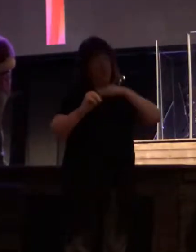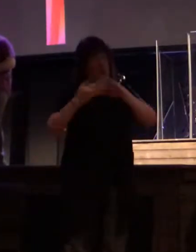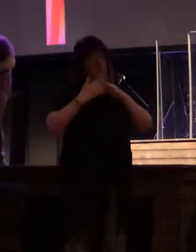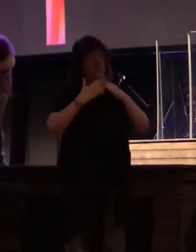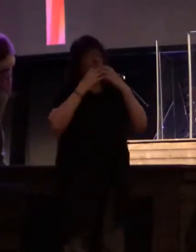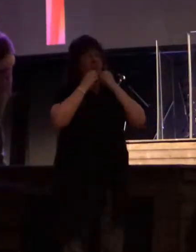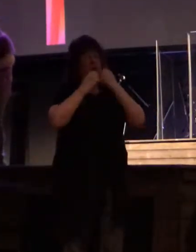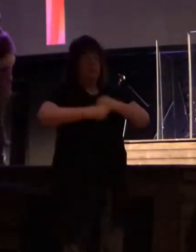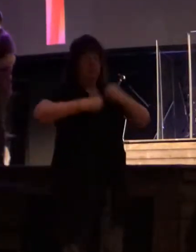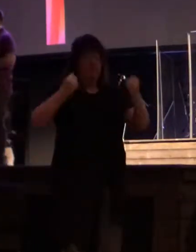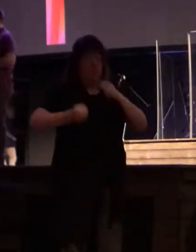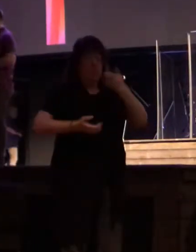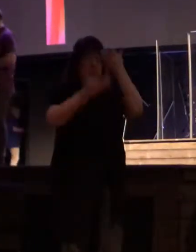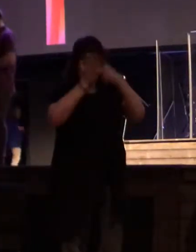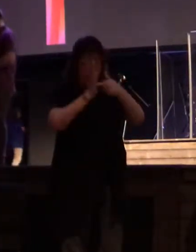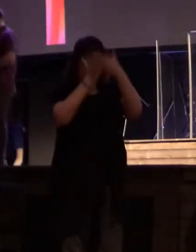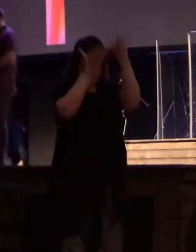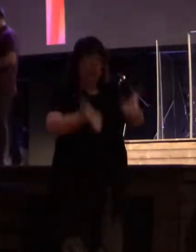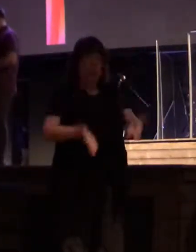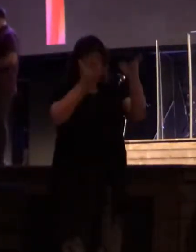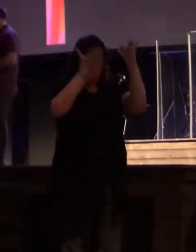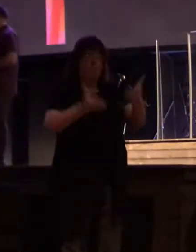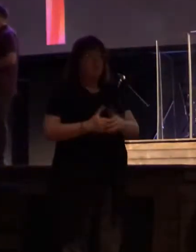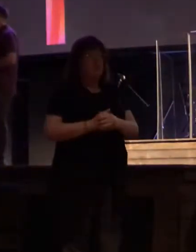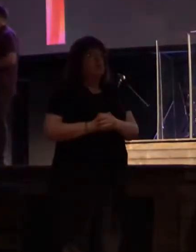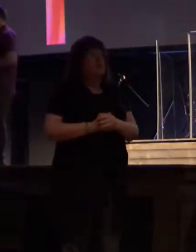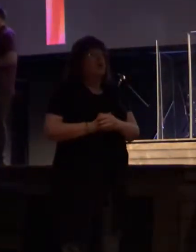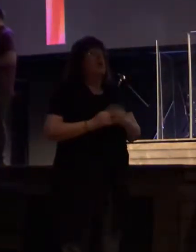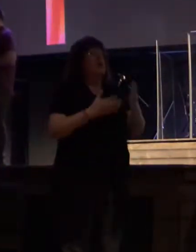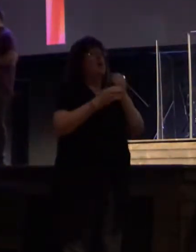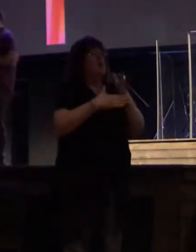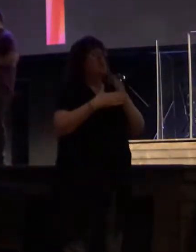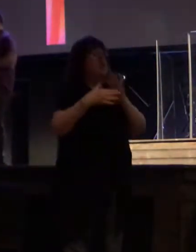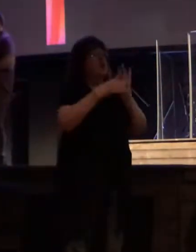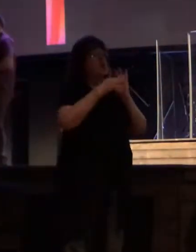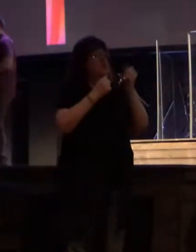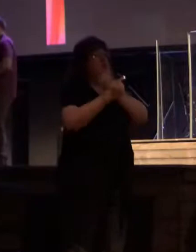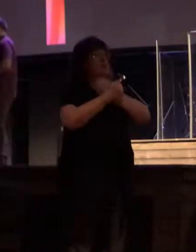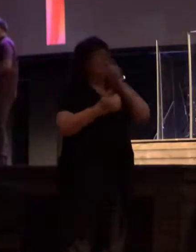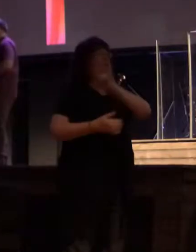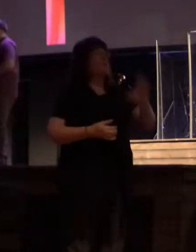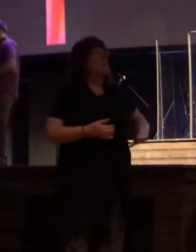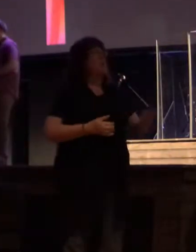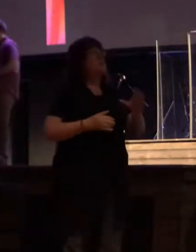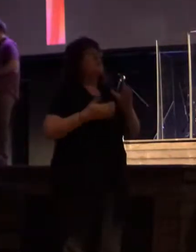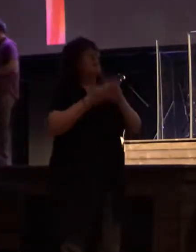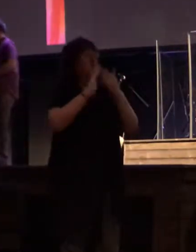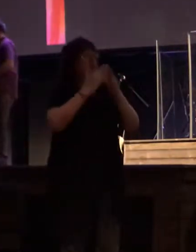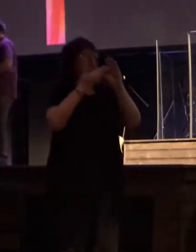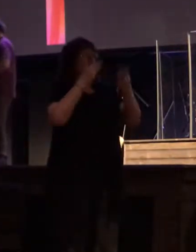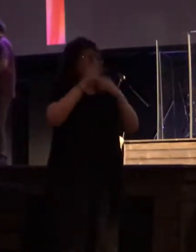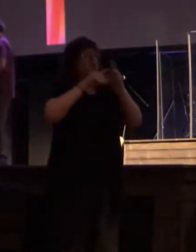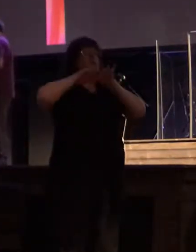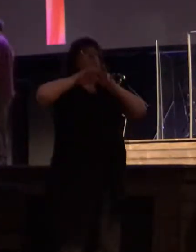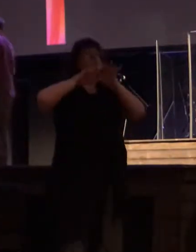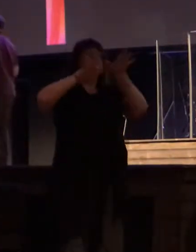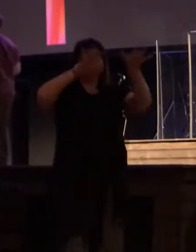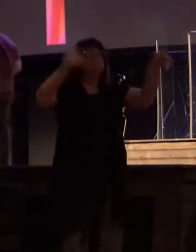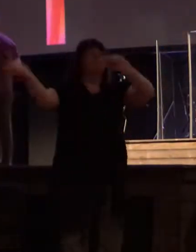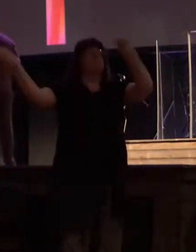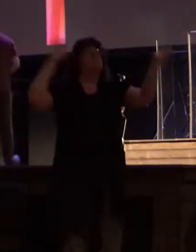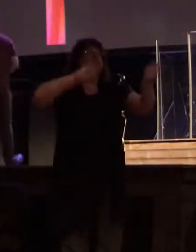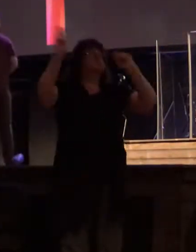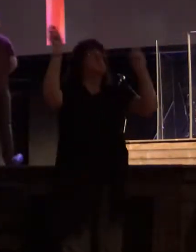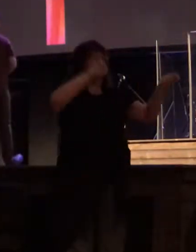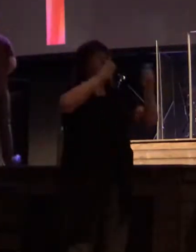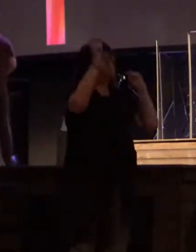community that values transparency, vulnerability, and relationships. In our shared connection and love for Christ, we go out to the greater community and the world to make